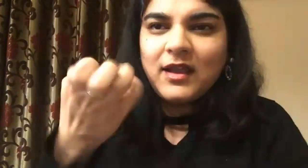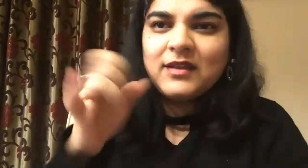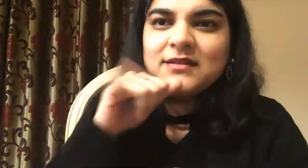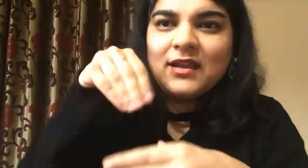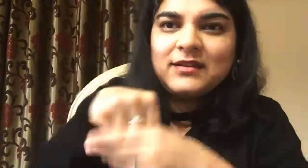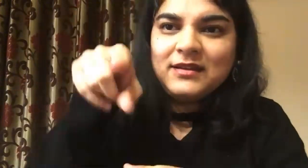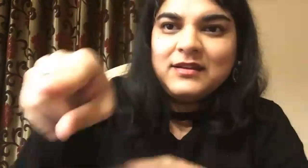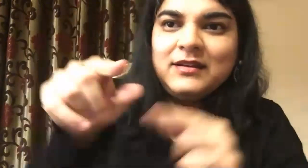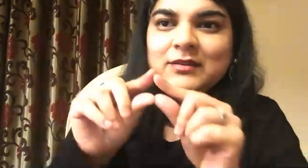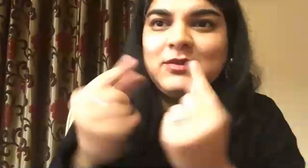Escape.